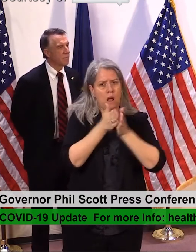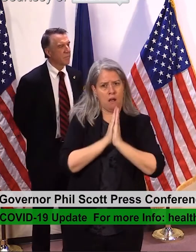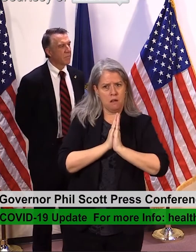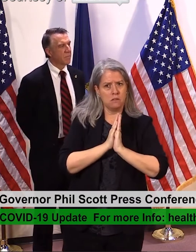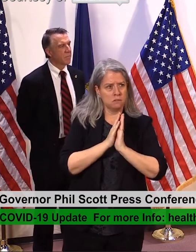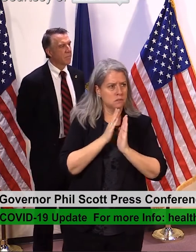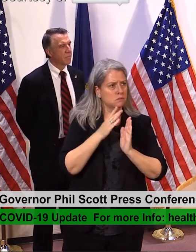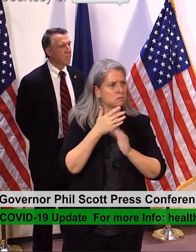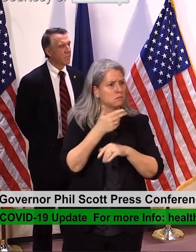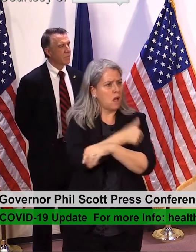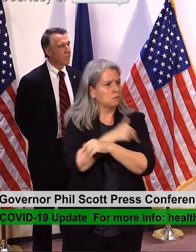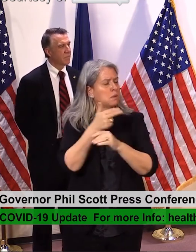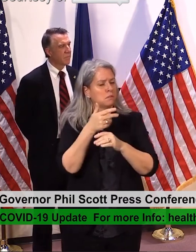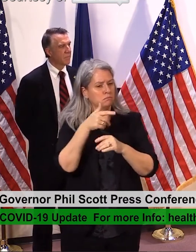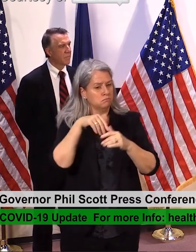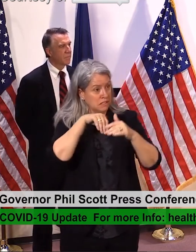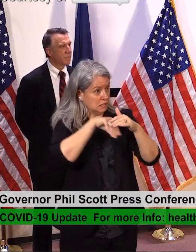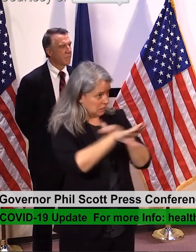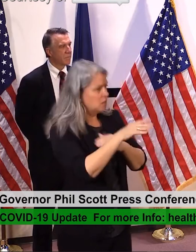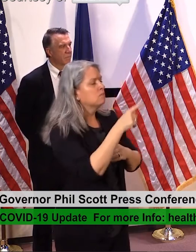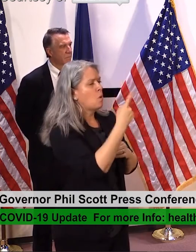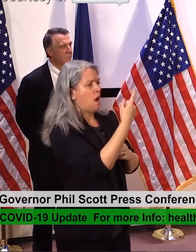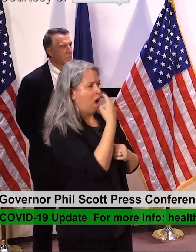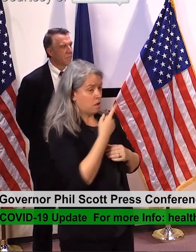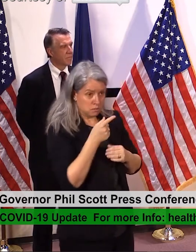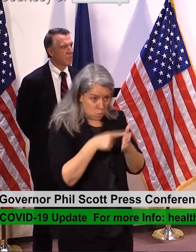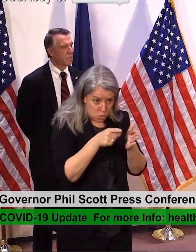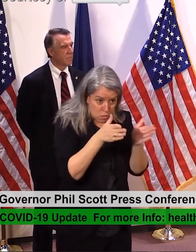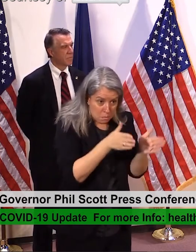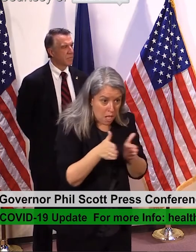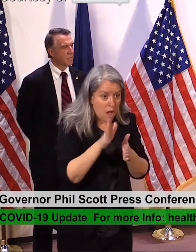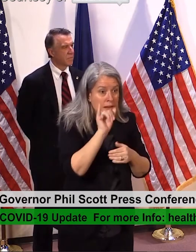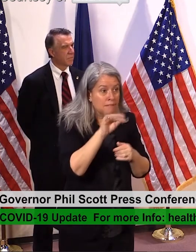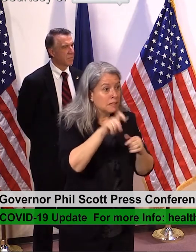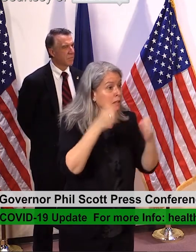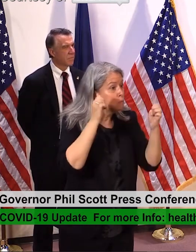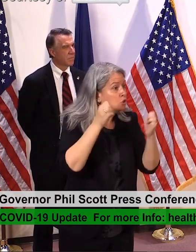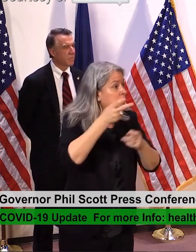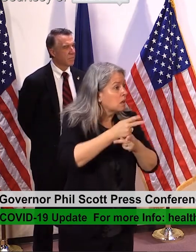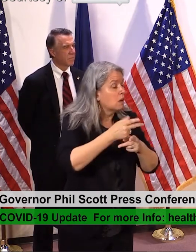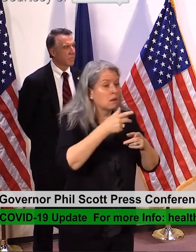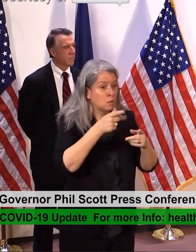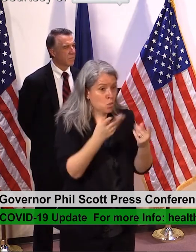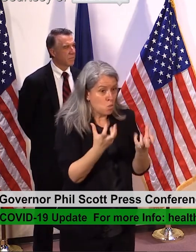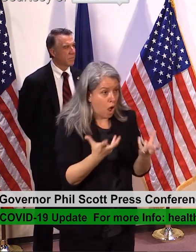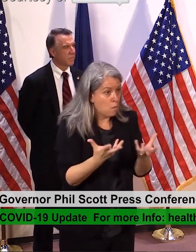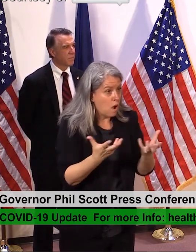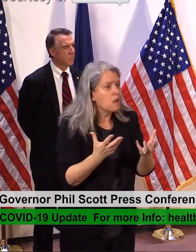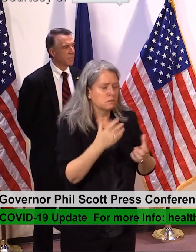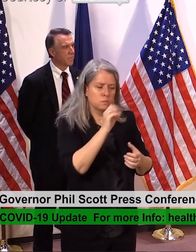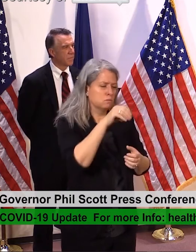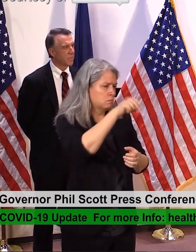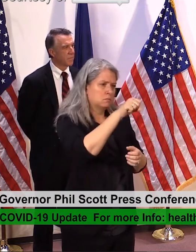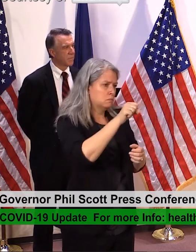enter hospitals quite often. And when outpatient care is assessed, the percent of patients